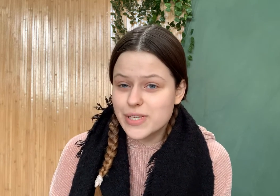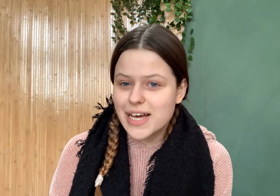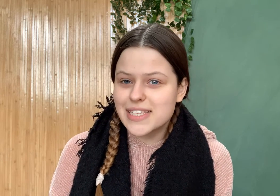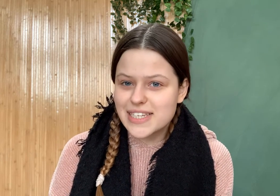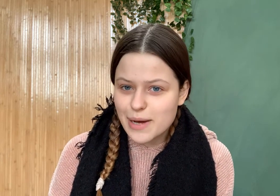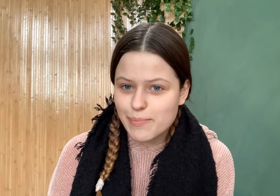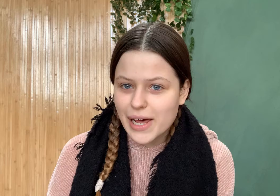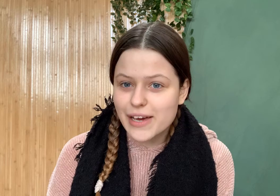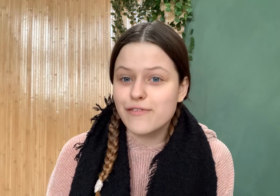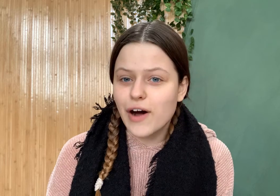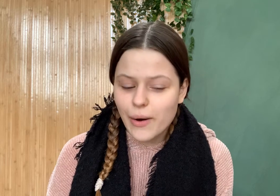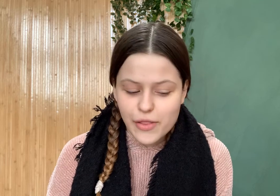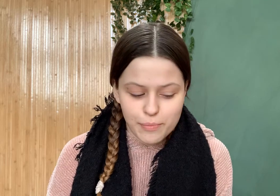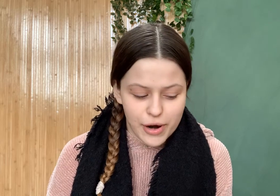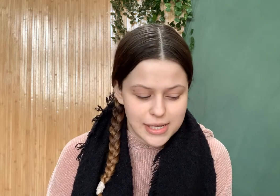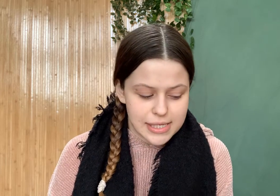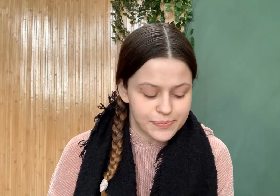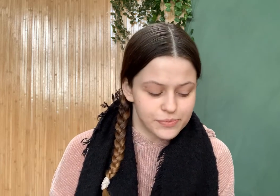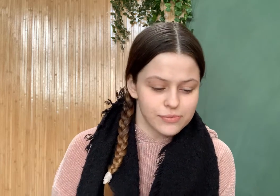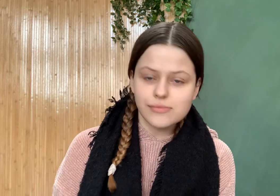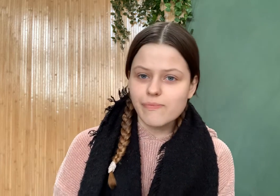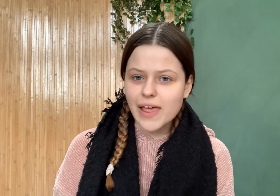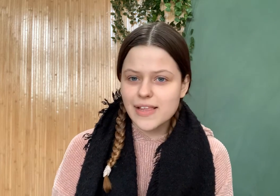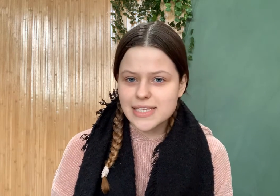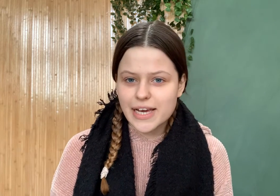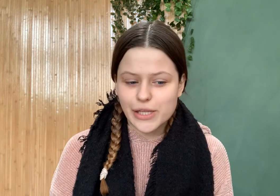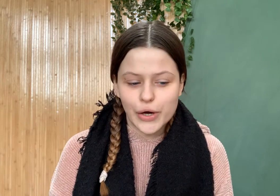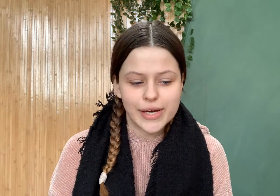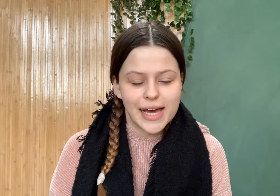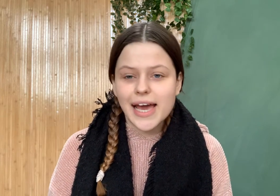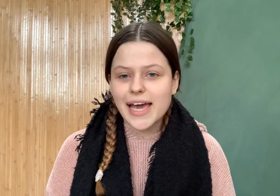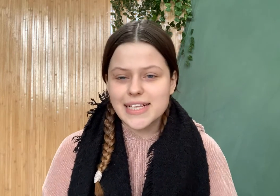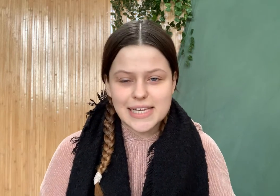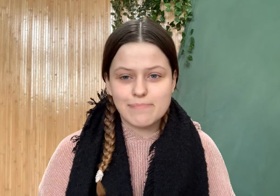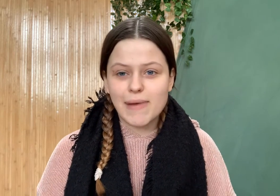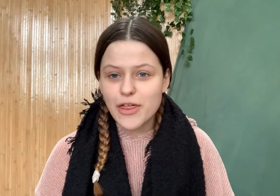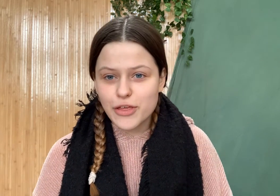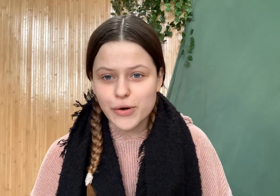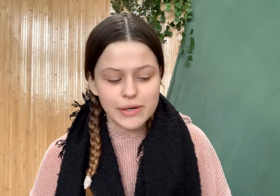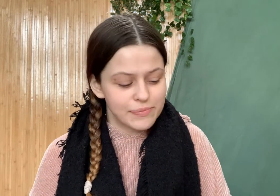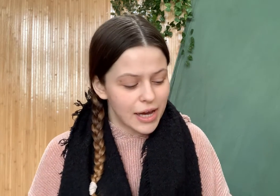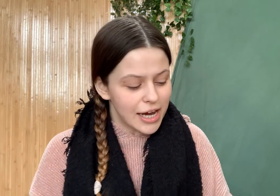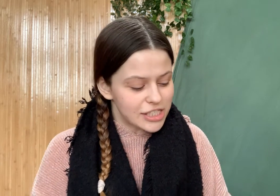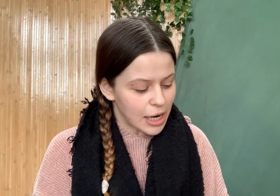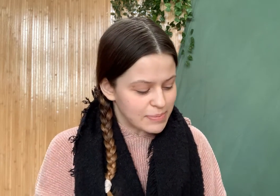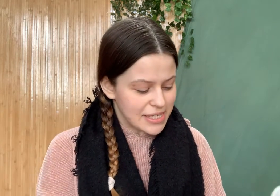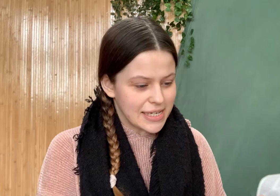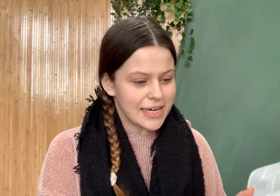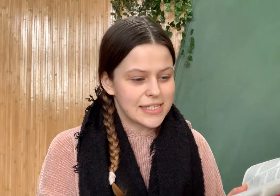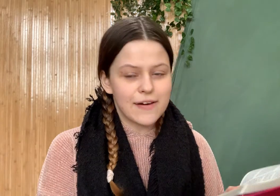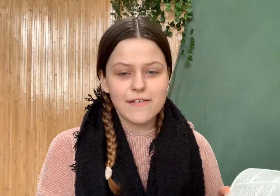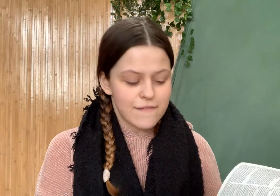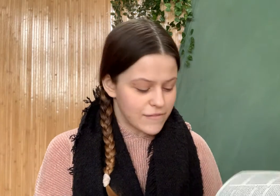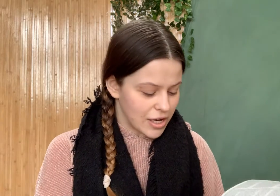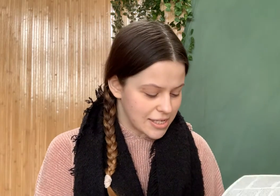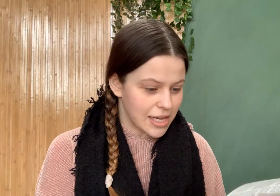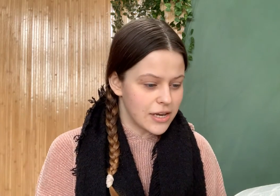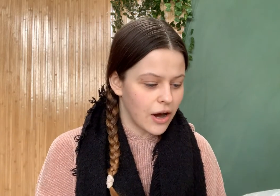it as a template for our other prayers. Let's take a look. It's in Matthew chapter 6, verse